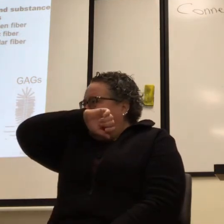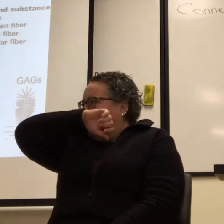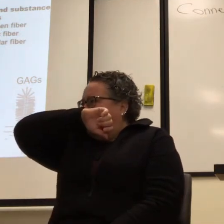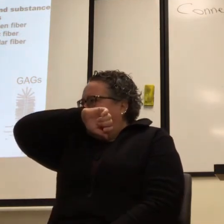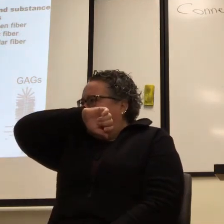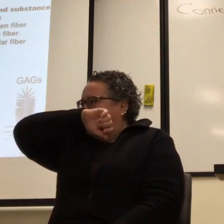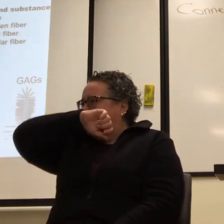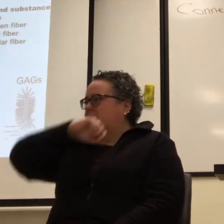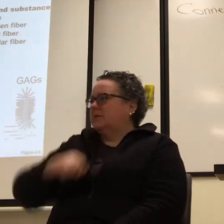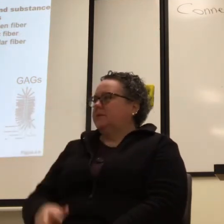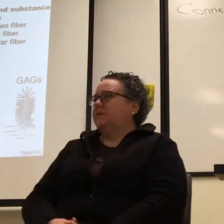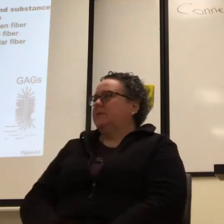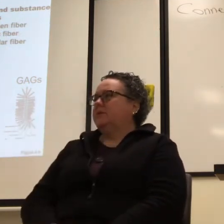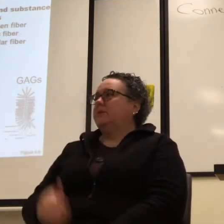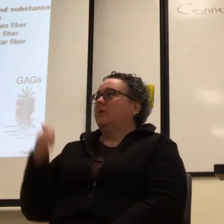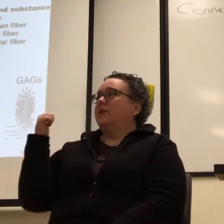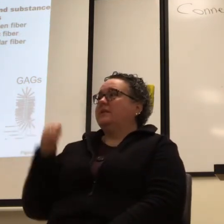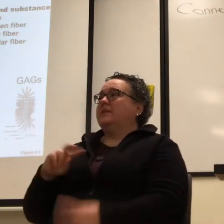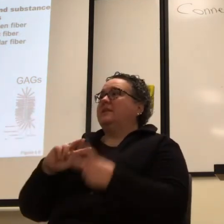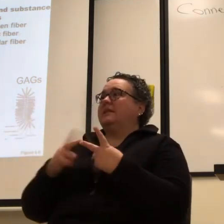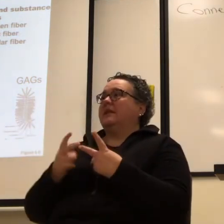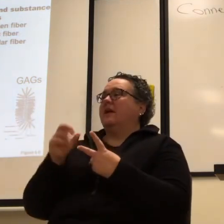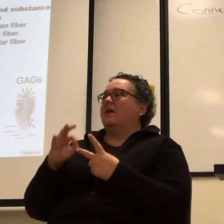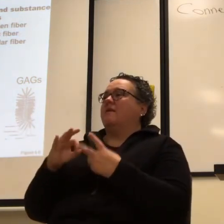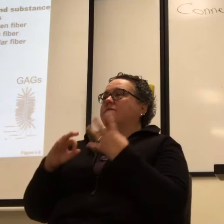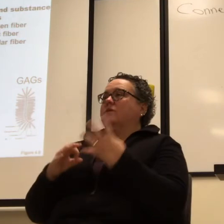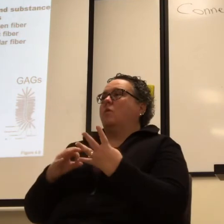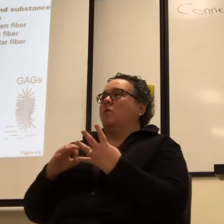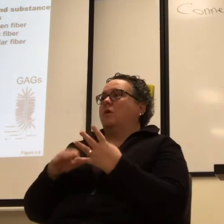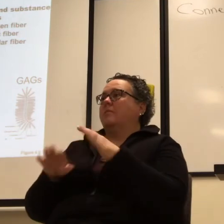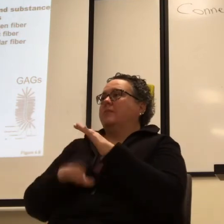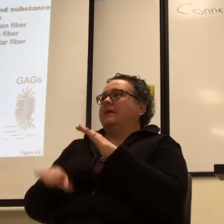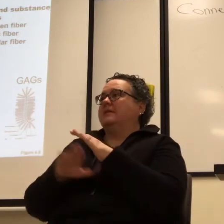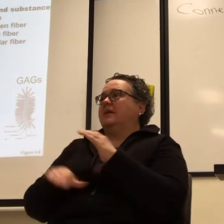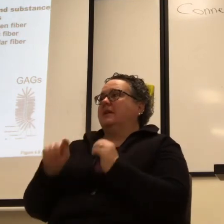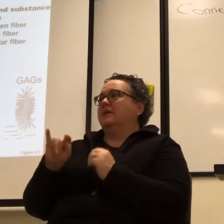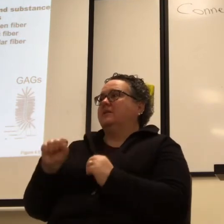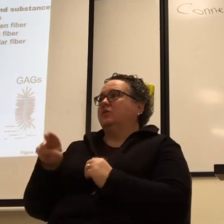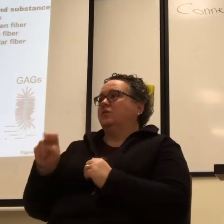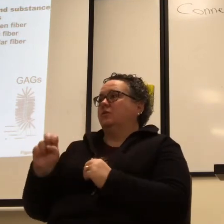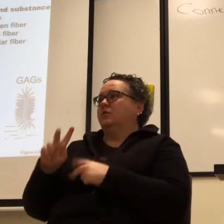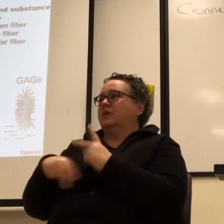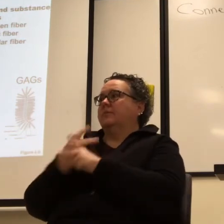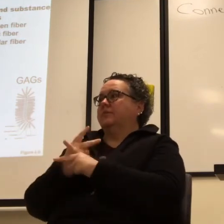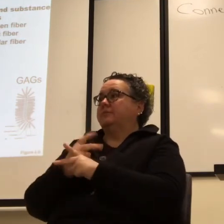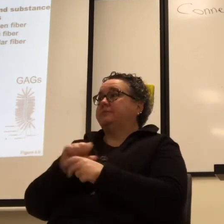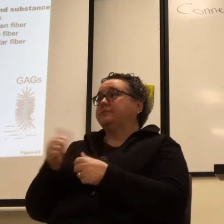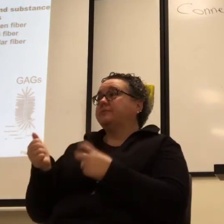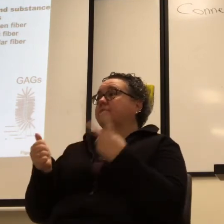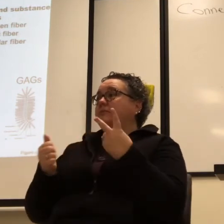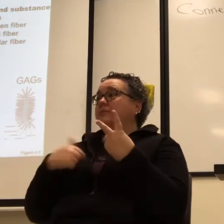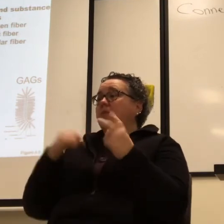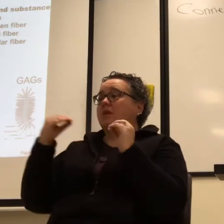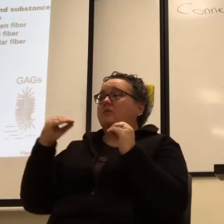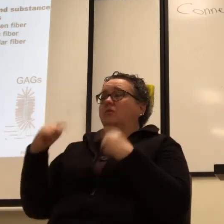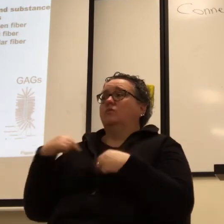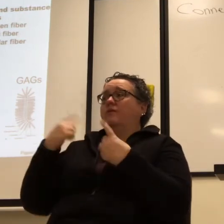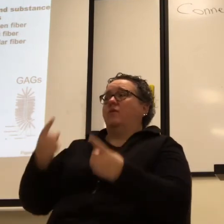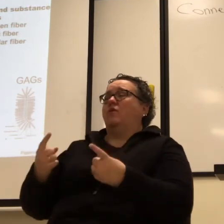So this is the second of 4 basic tissue types. The other 2, well, the 2 I taught so far, I